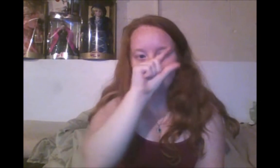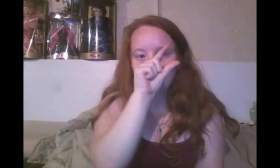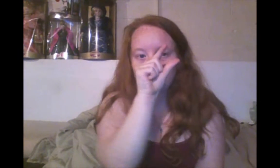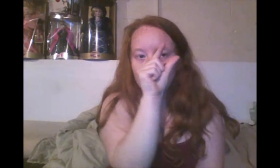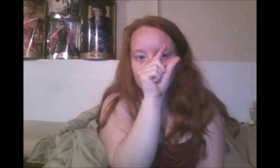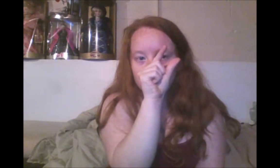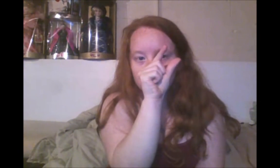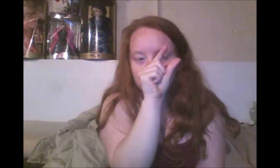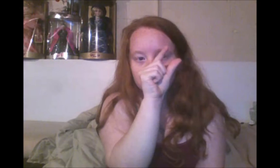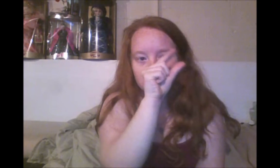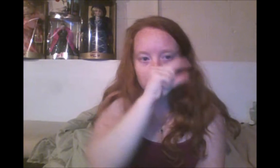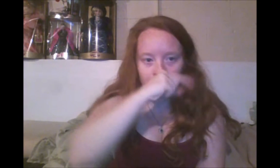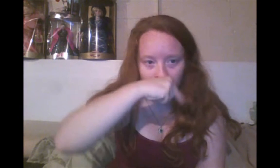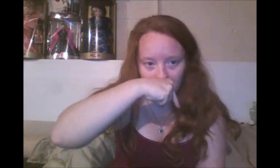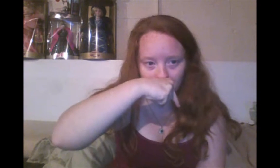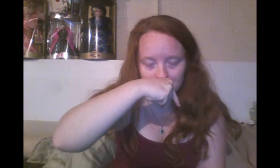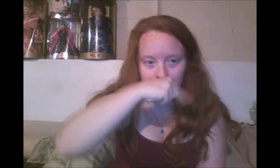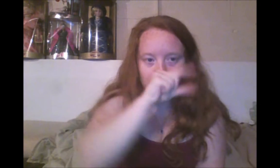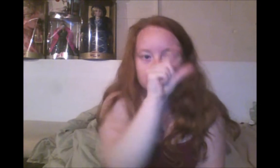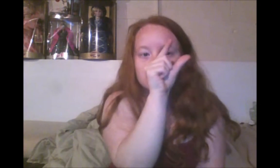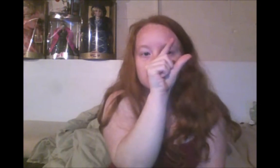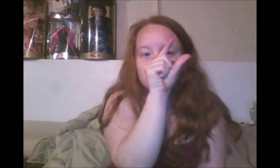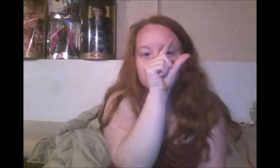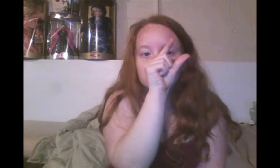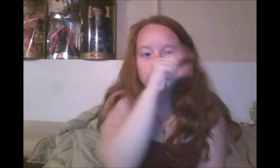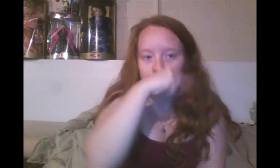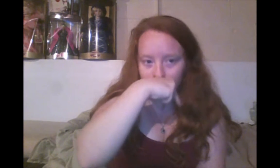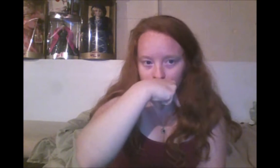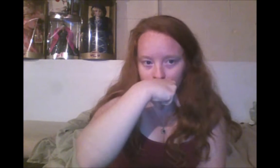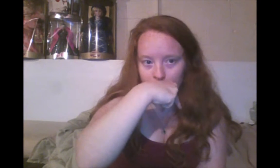Put it on your nose. And twist down. Turkey.